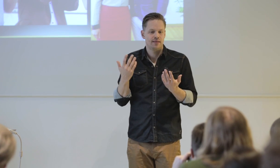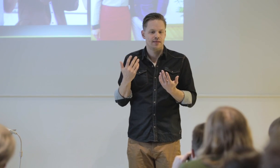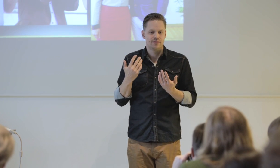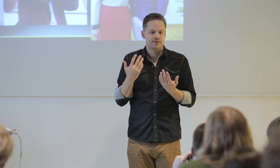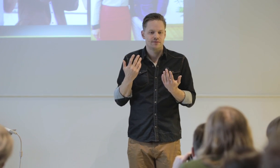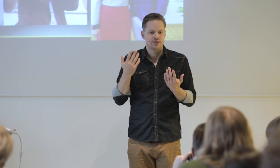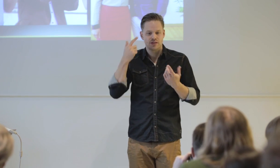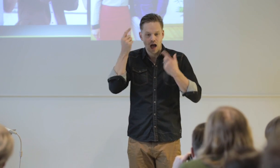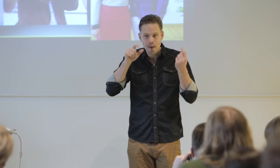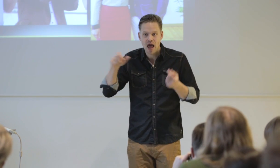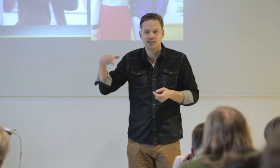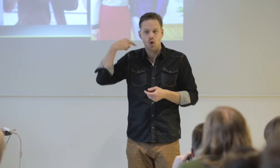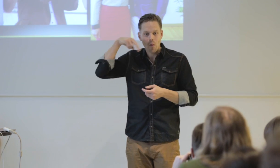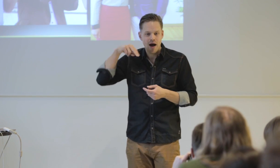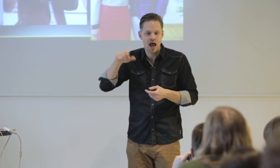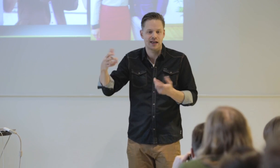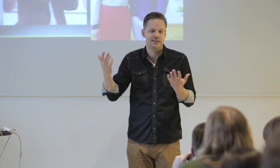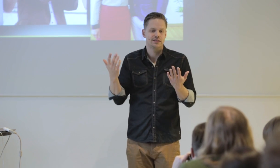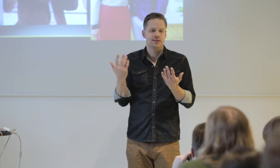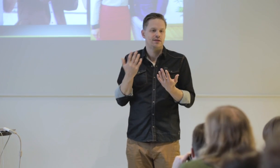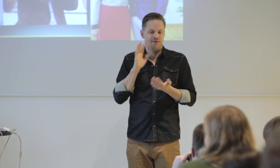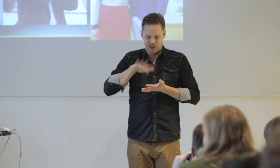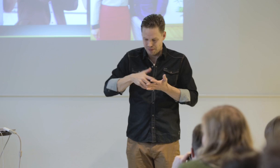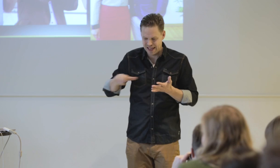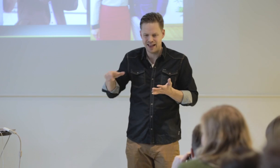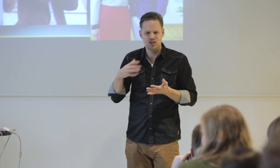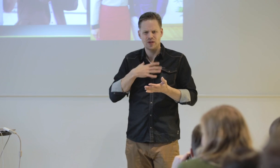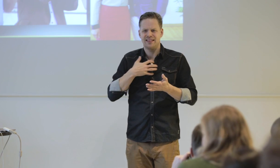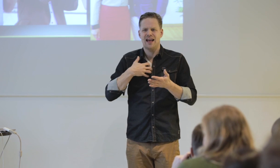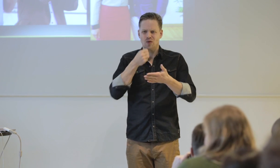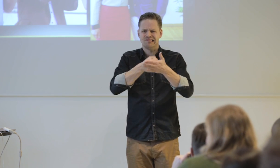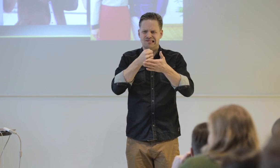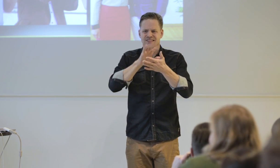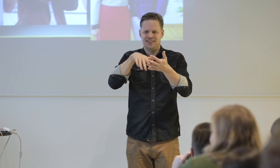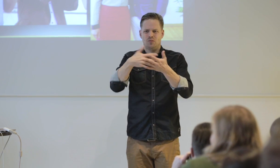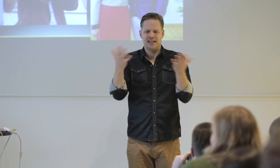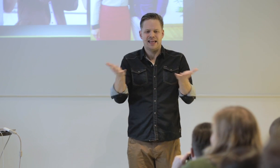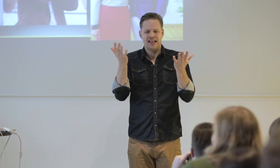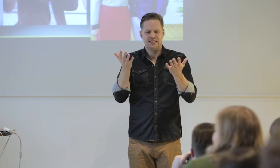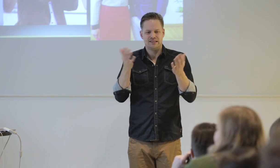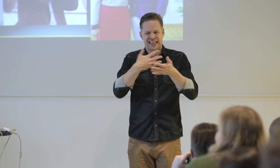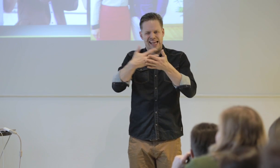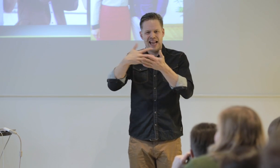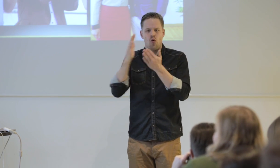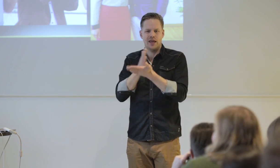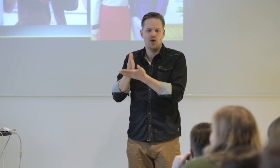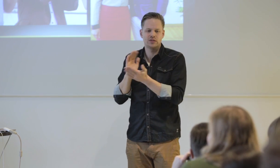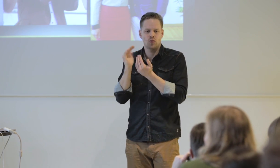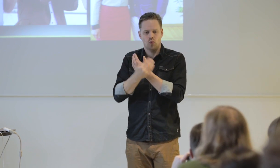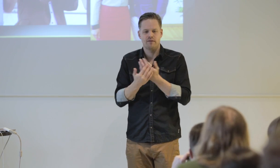because you have also all these minorities in Finland, the Sami people, the Romani people, sign language people, and you need to fight for the rights of those people and the